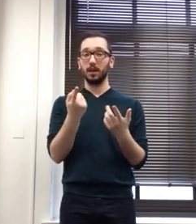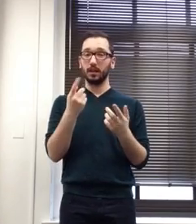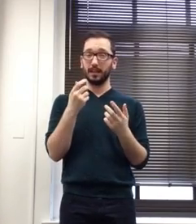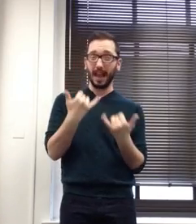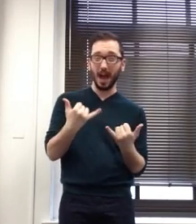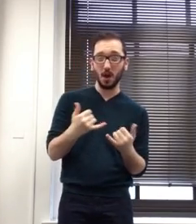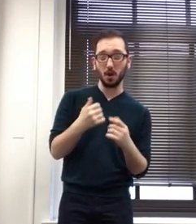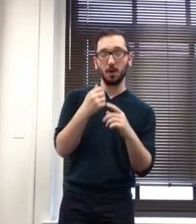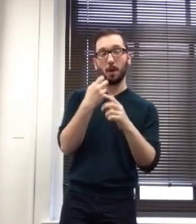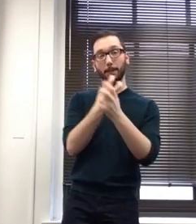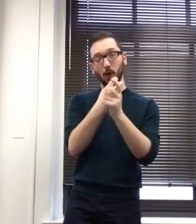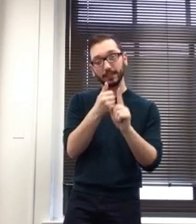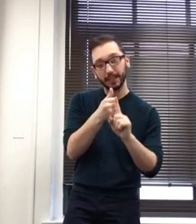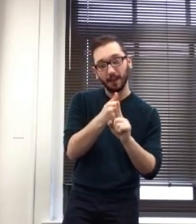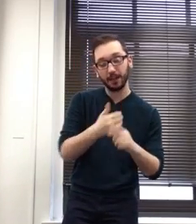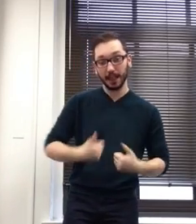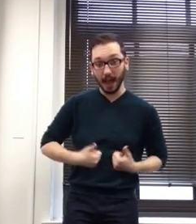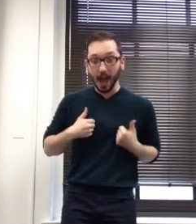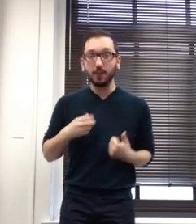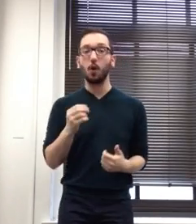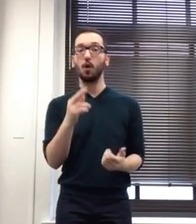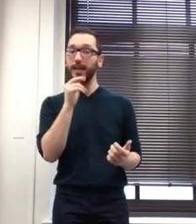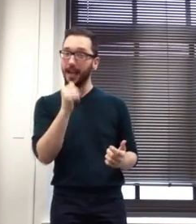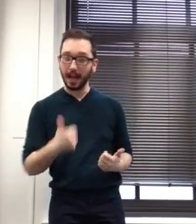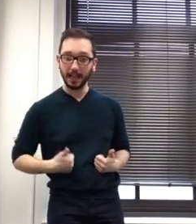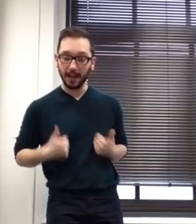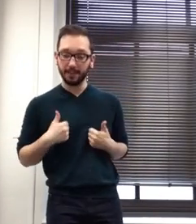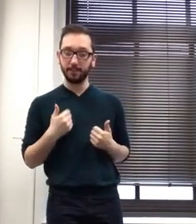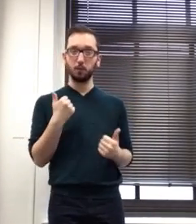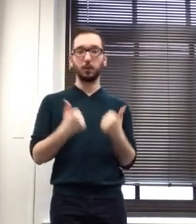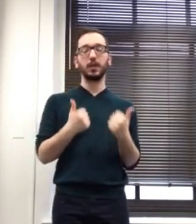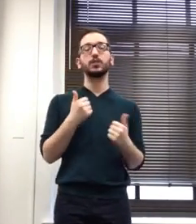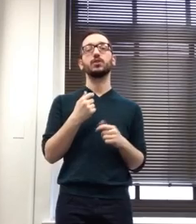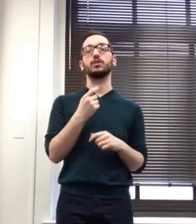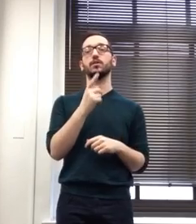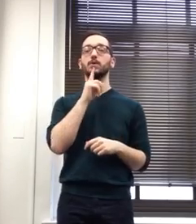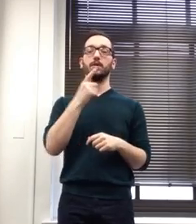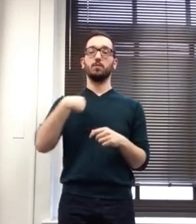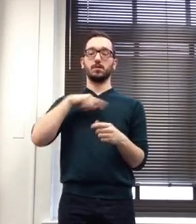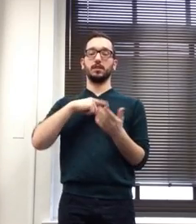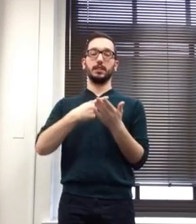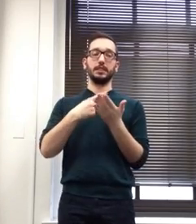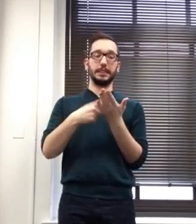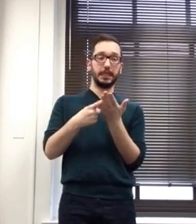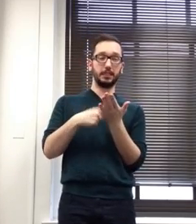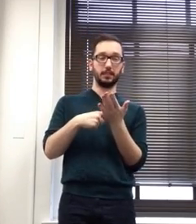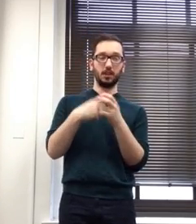In other words, this hard let's talk about the compact bone. This really, really hard stuff. Is that